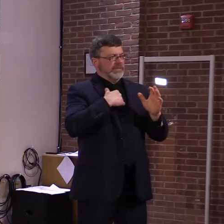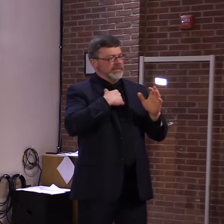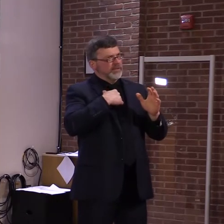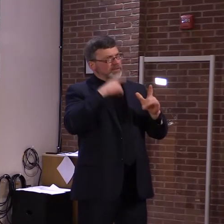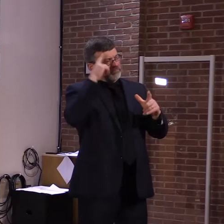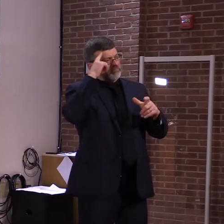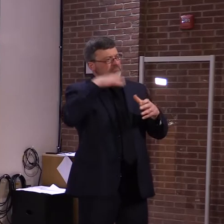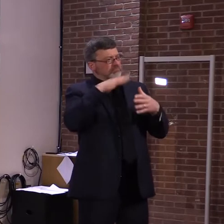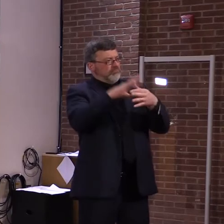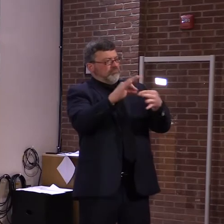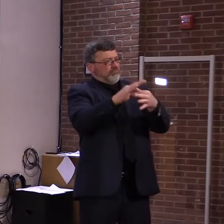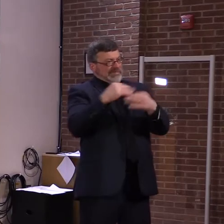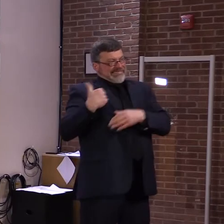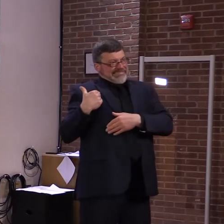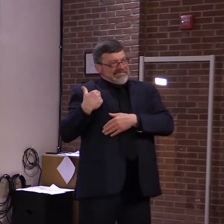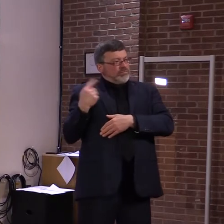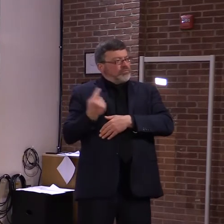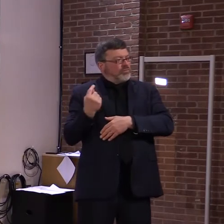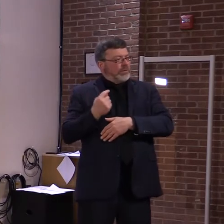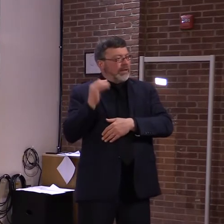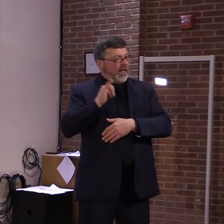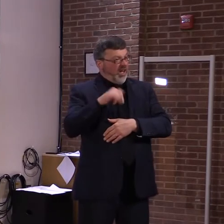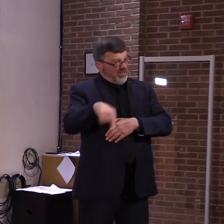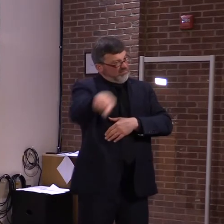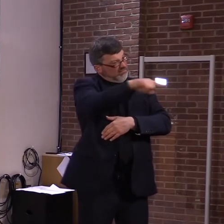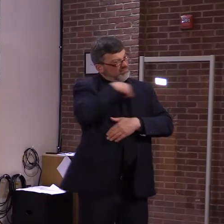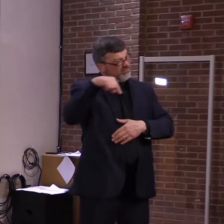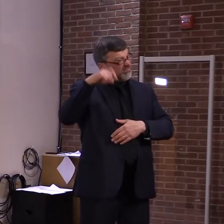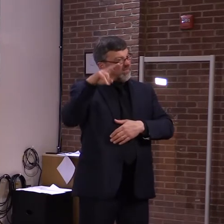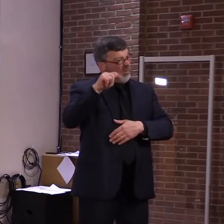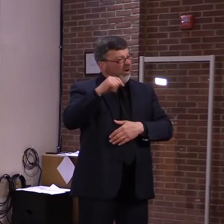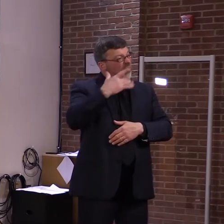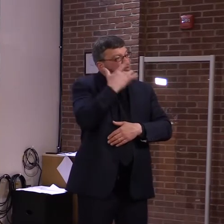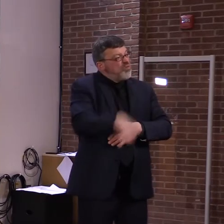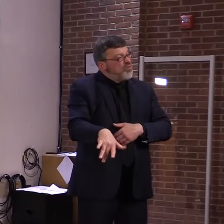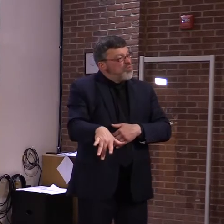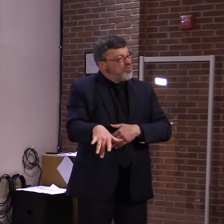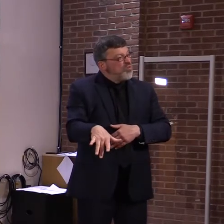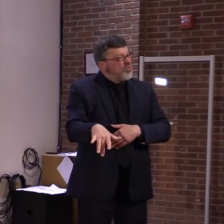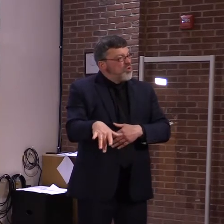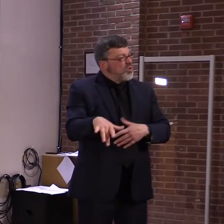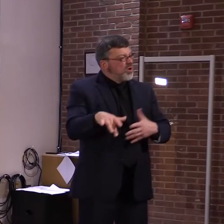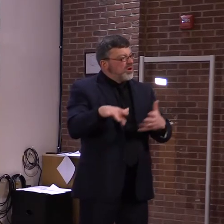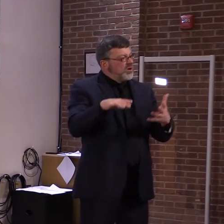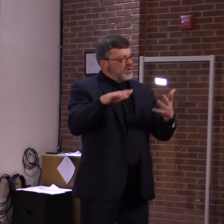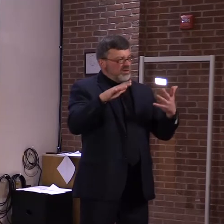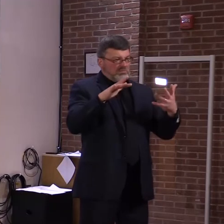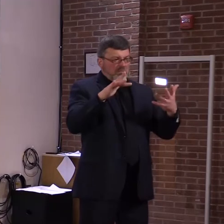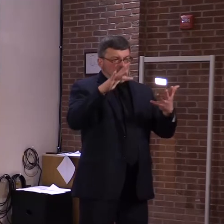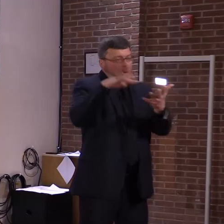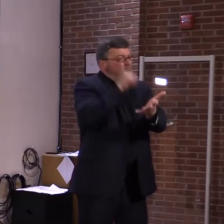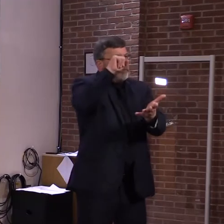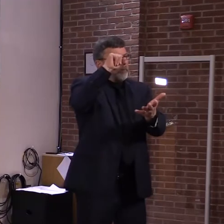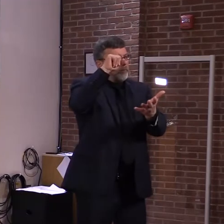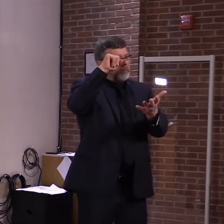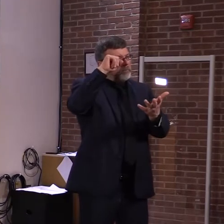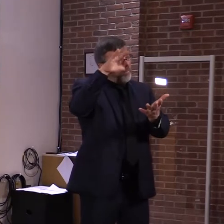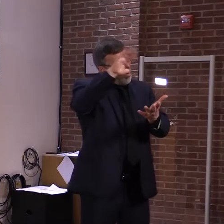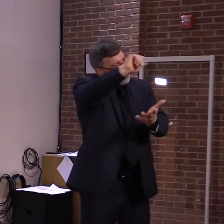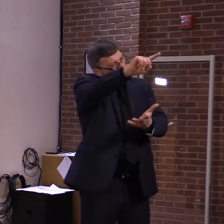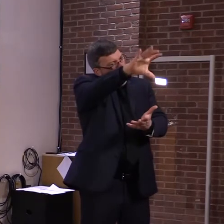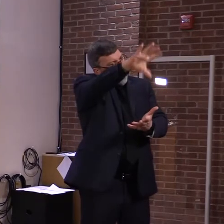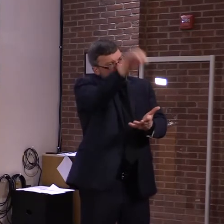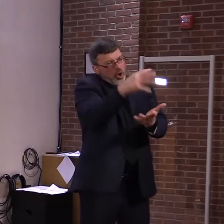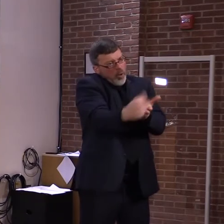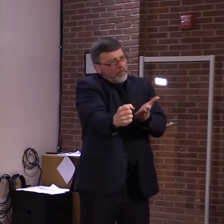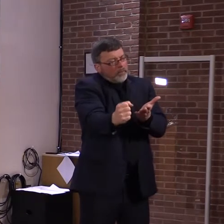fortunate in Vermont to be able to use our full allocation. And as the governor mentioned, we may actually take